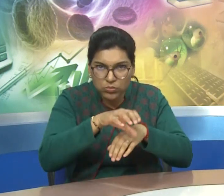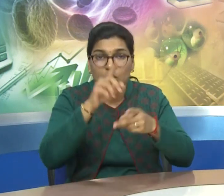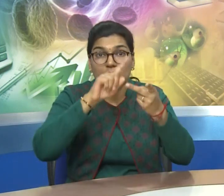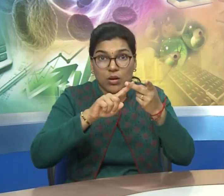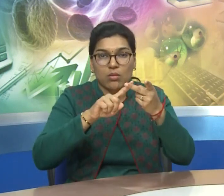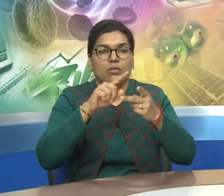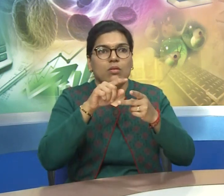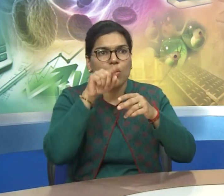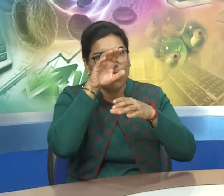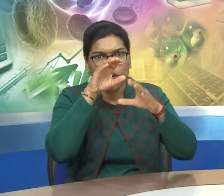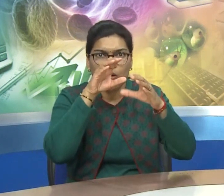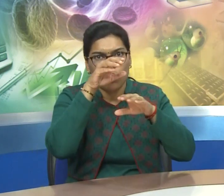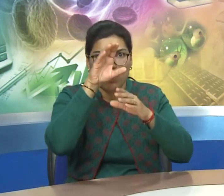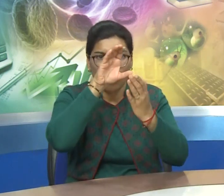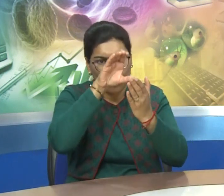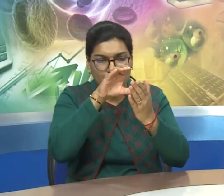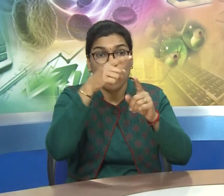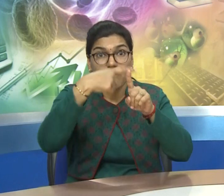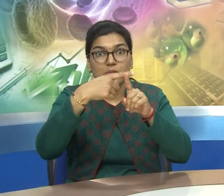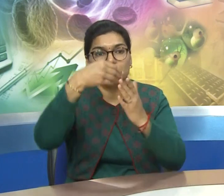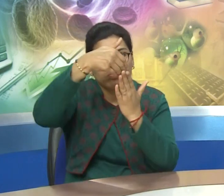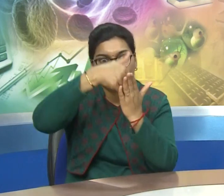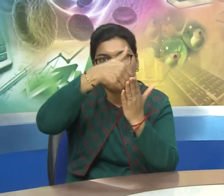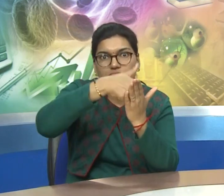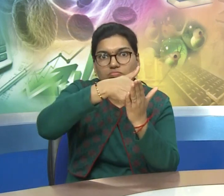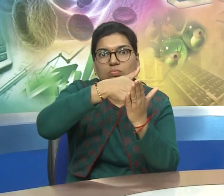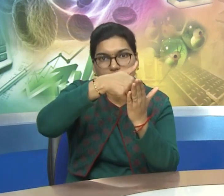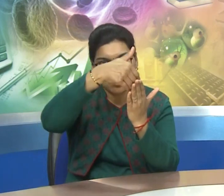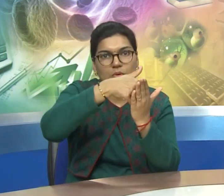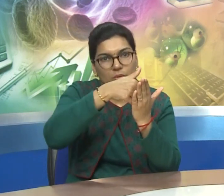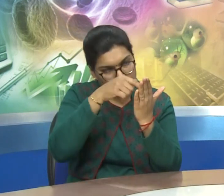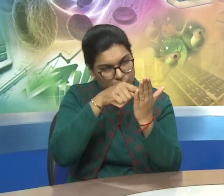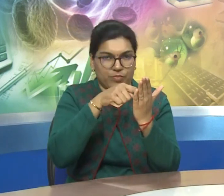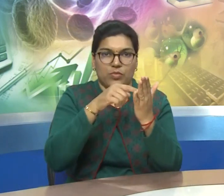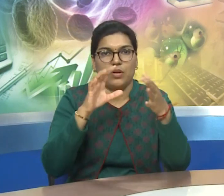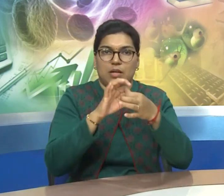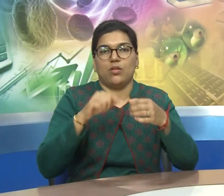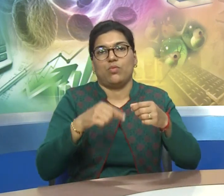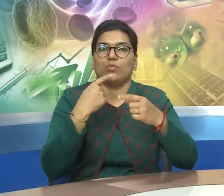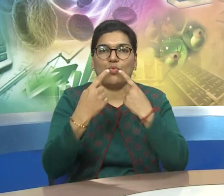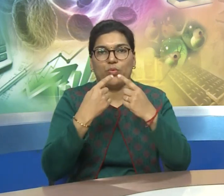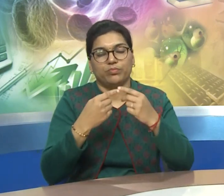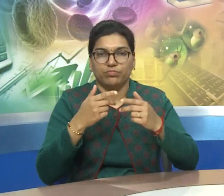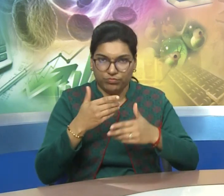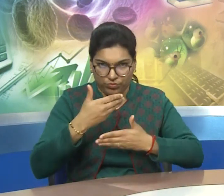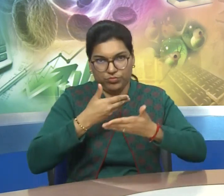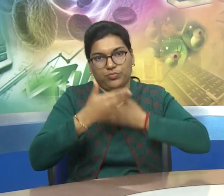be understanding the processes of library materials. These two processes we